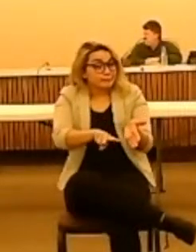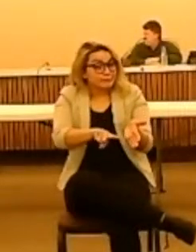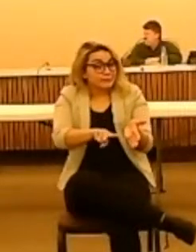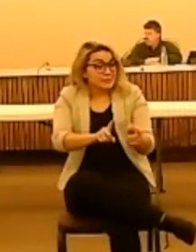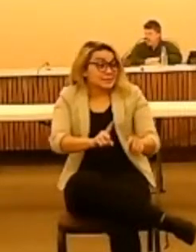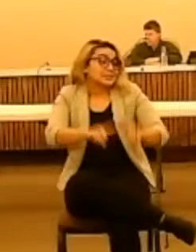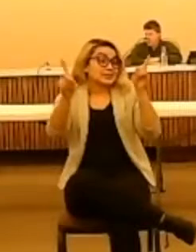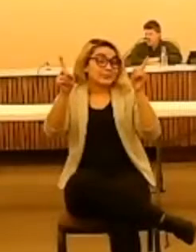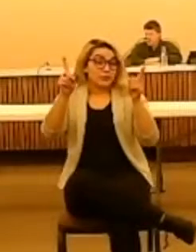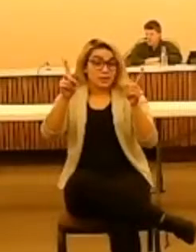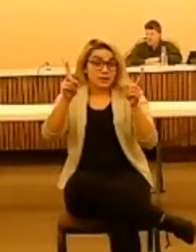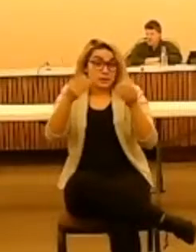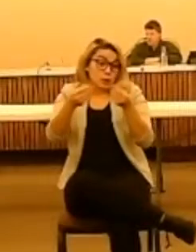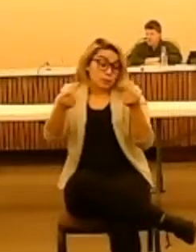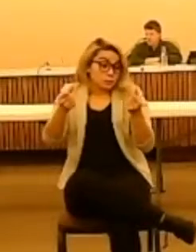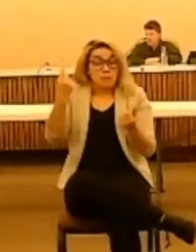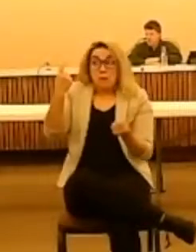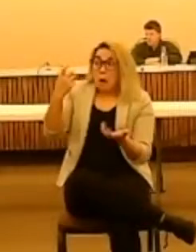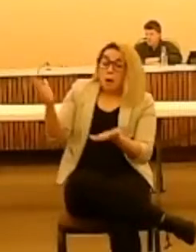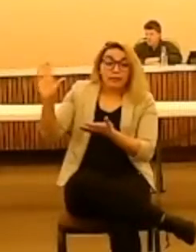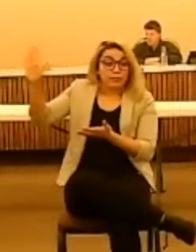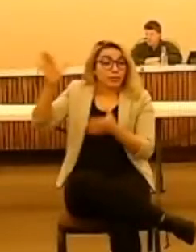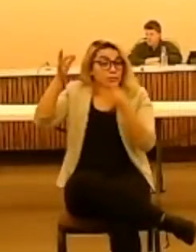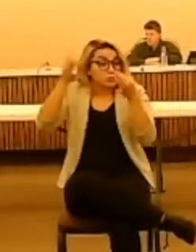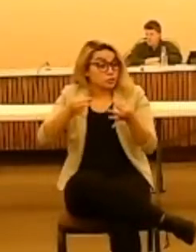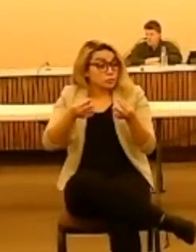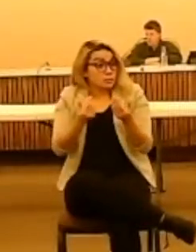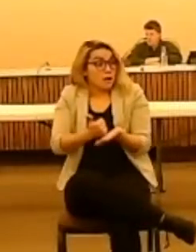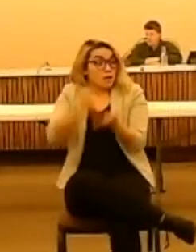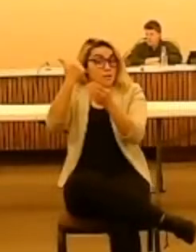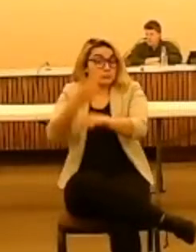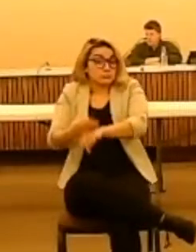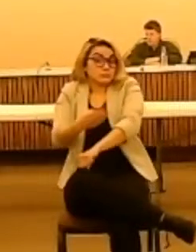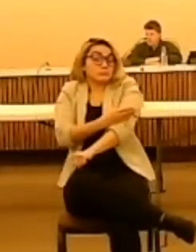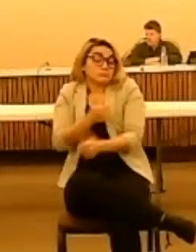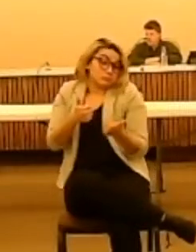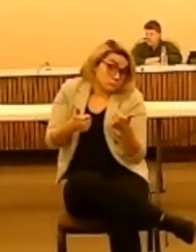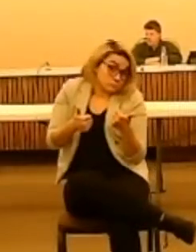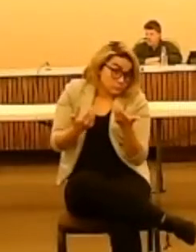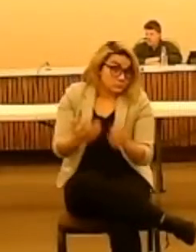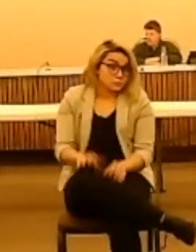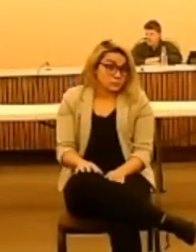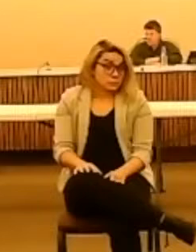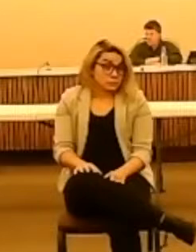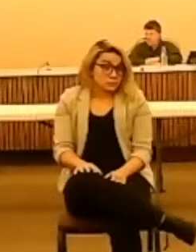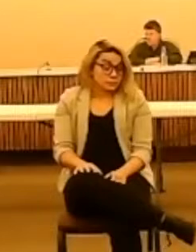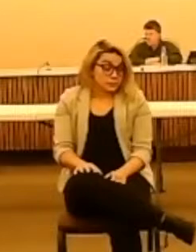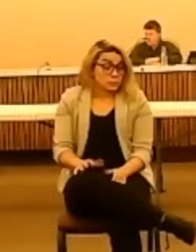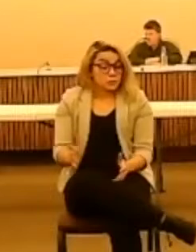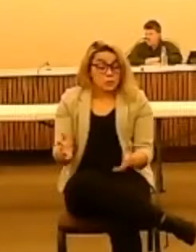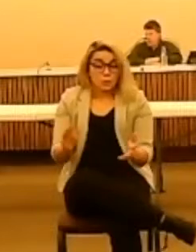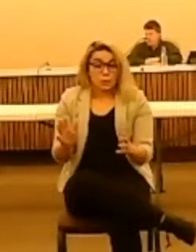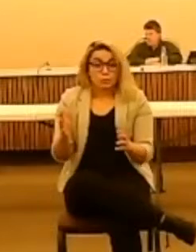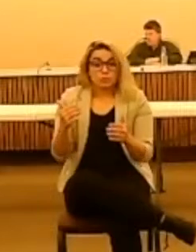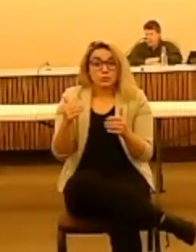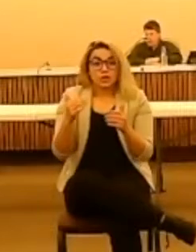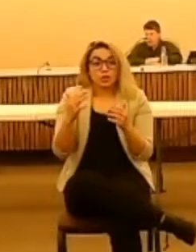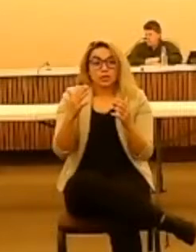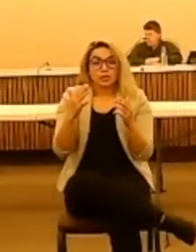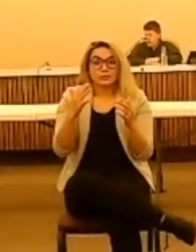tremendously. And they are also looking to restripe it to help additionally with the sheriff's office. So they